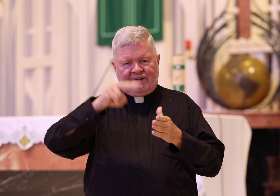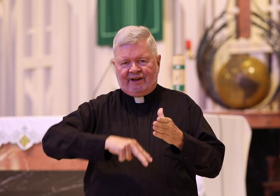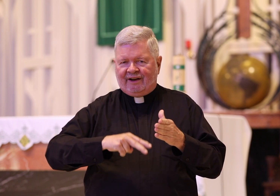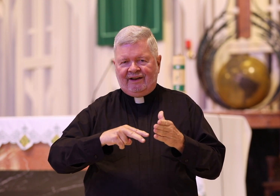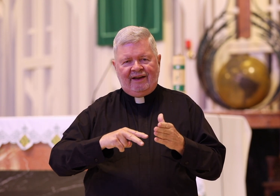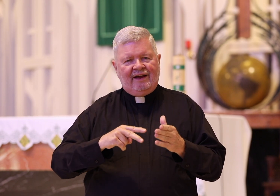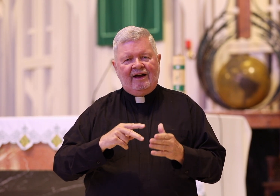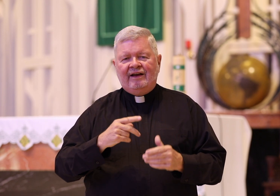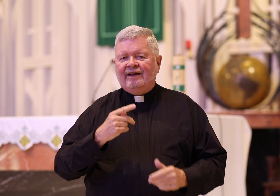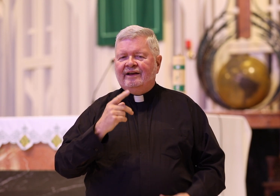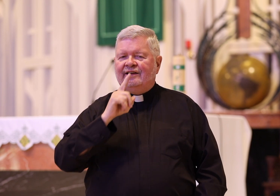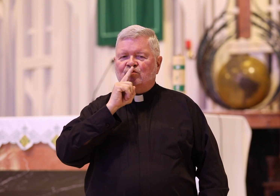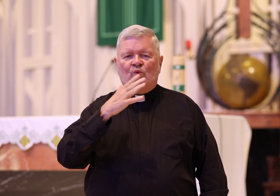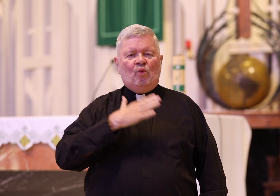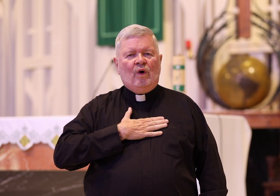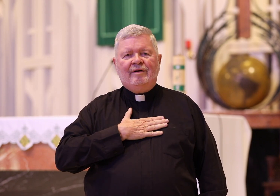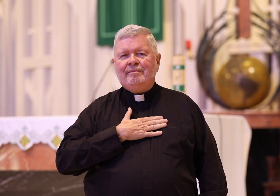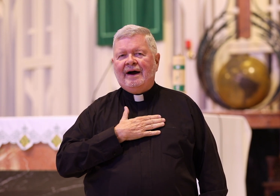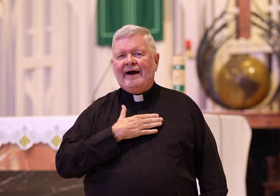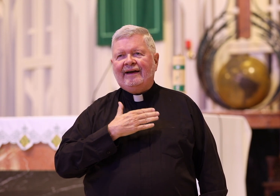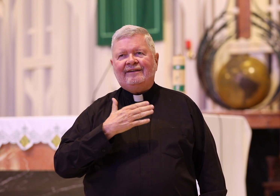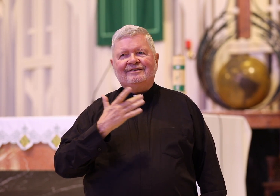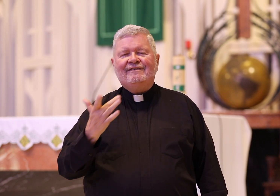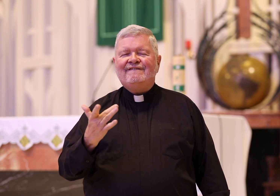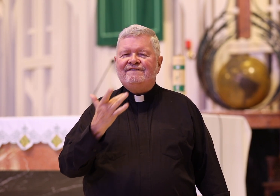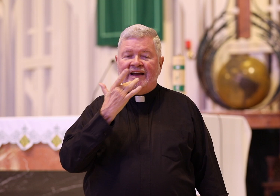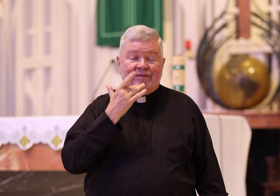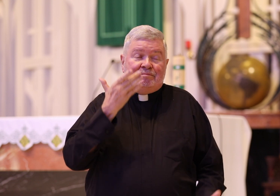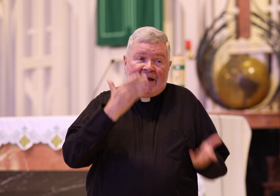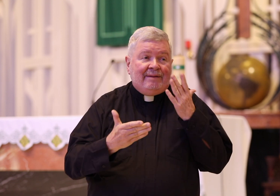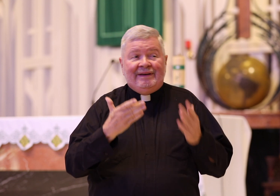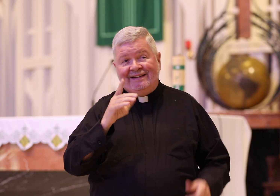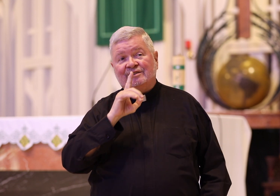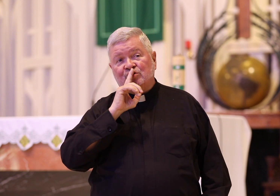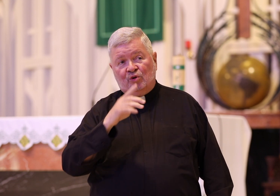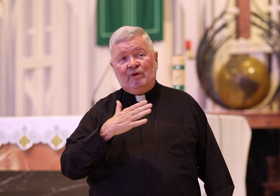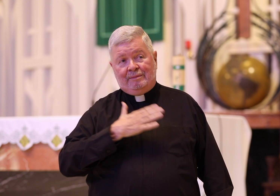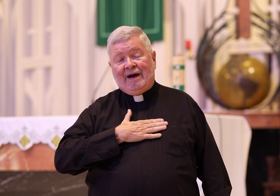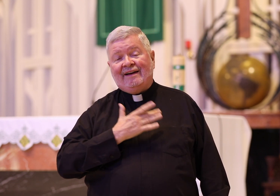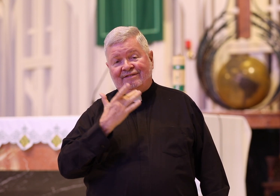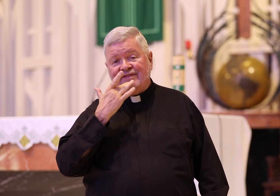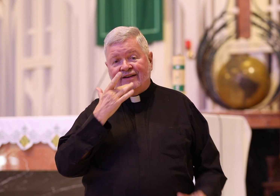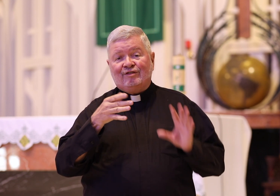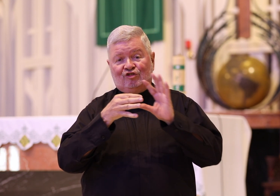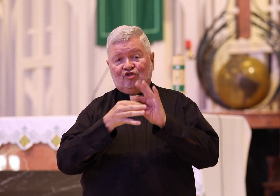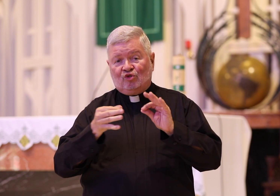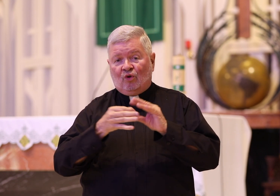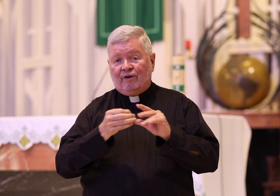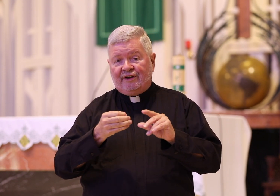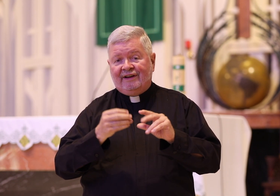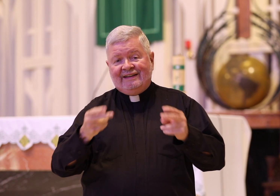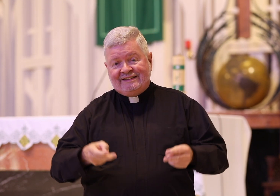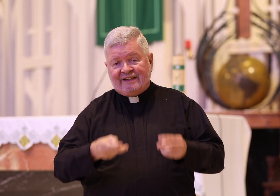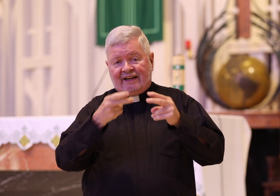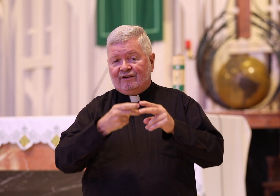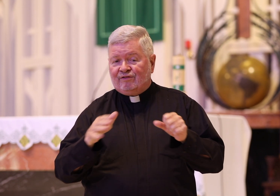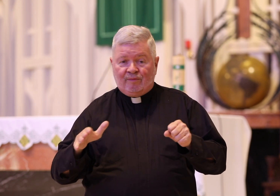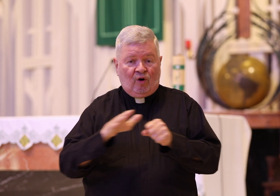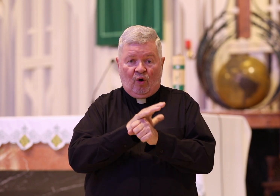reading is one of my favorite, maybe it's truly my favorite story taken from the